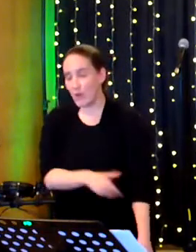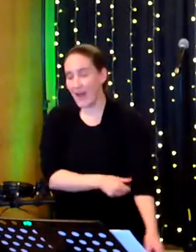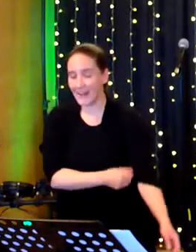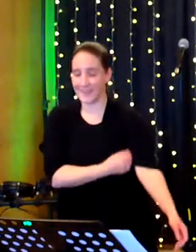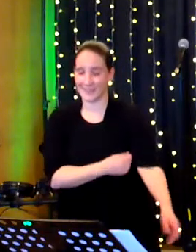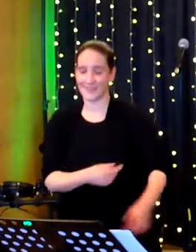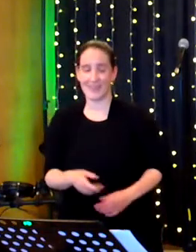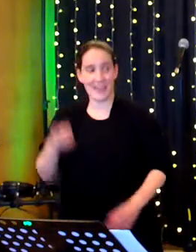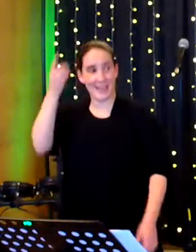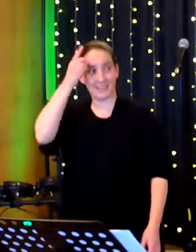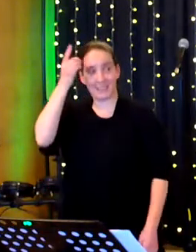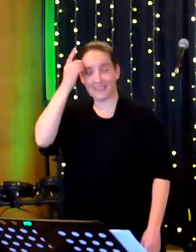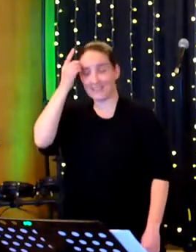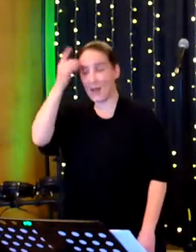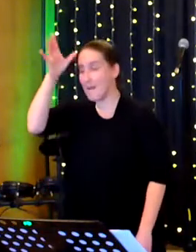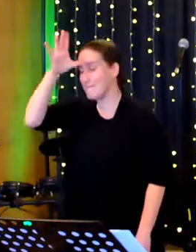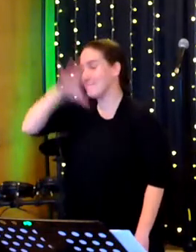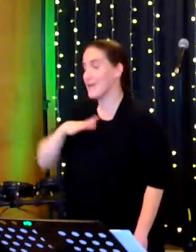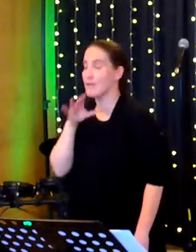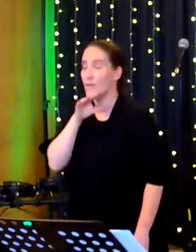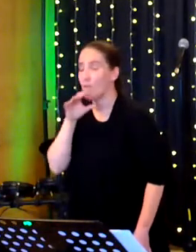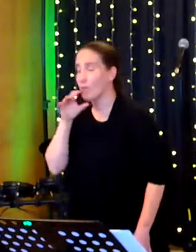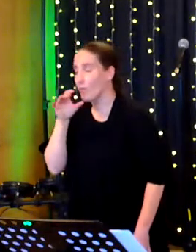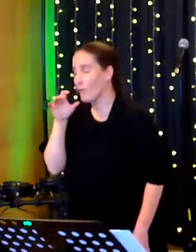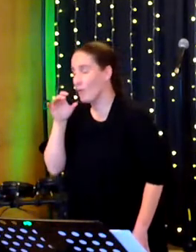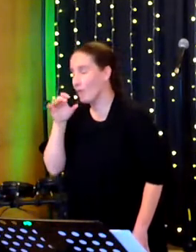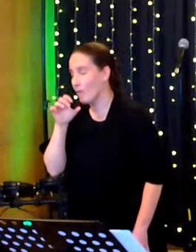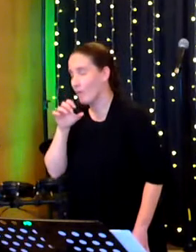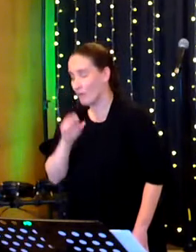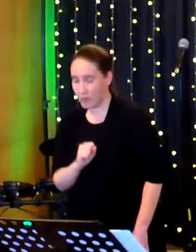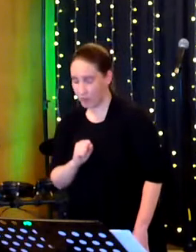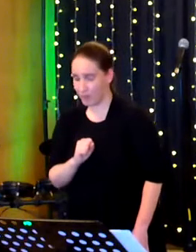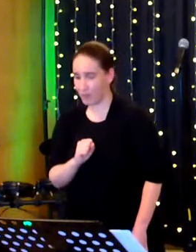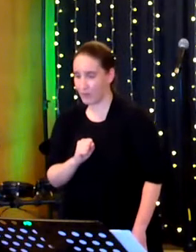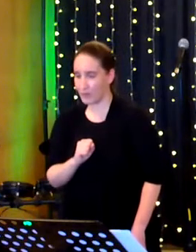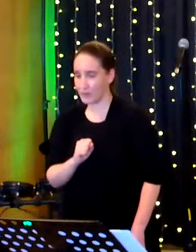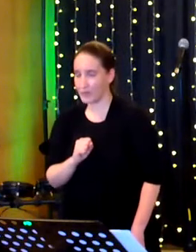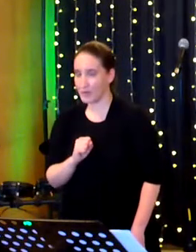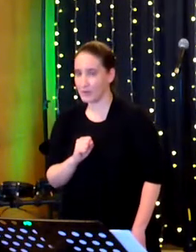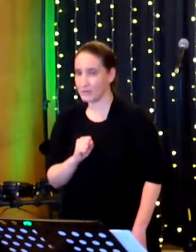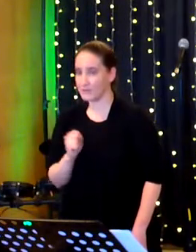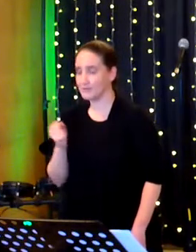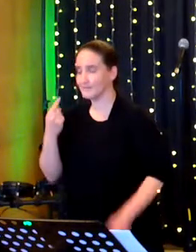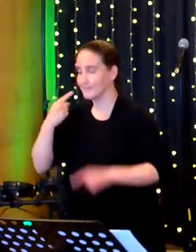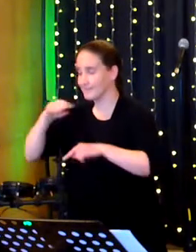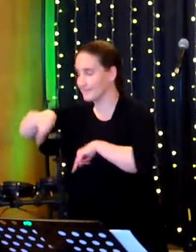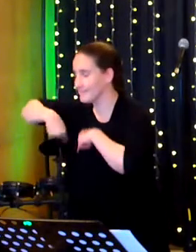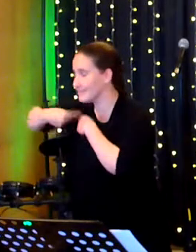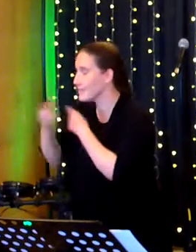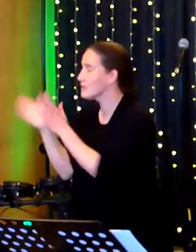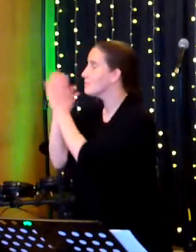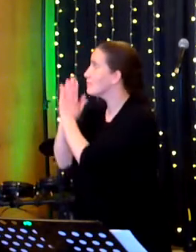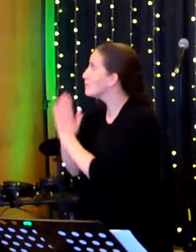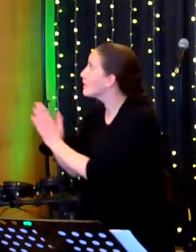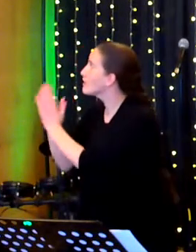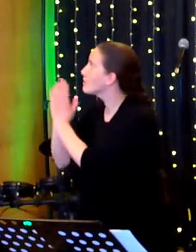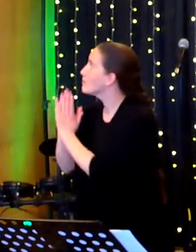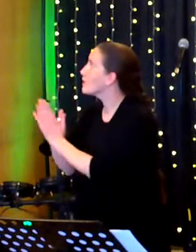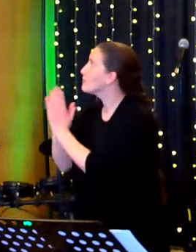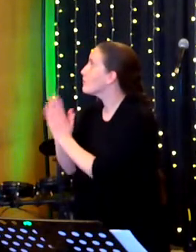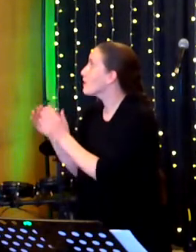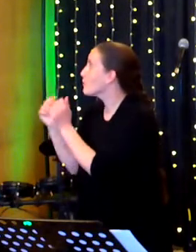Daniel is this old man now, well over 80. He's been praying faithfully for restoration of his